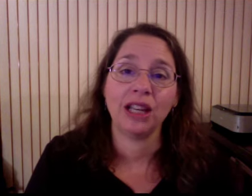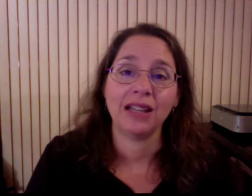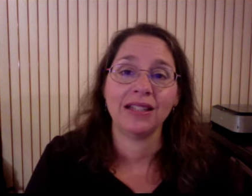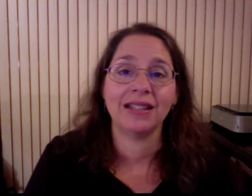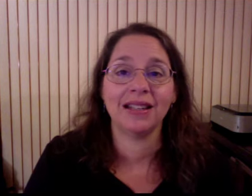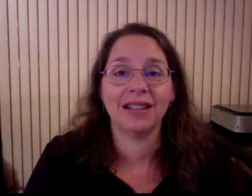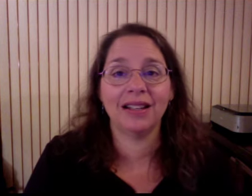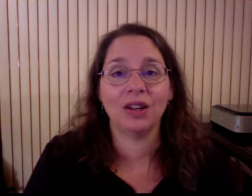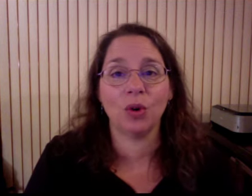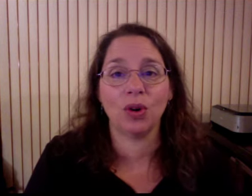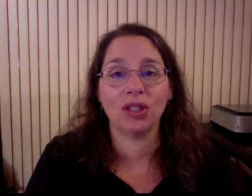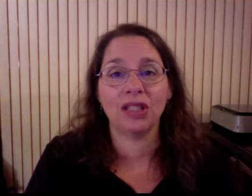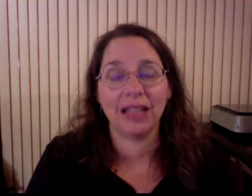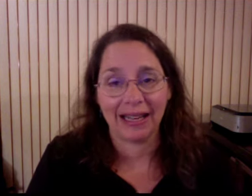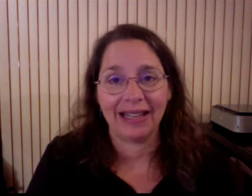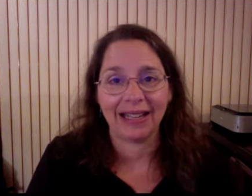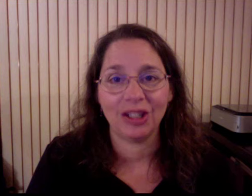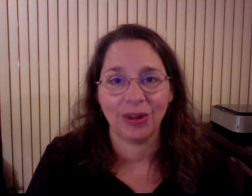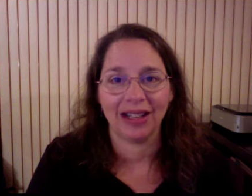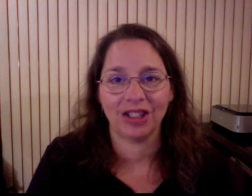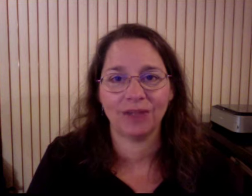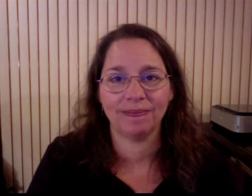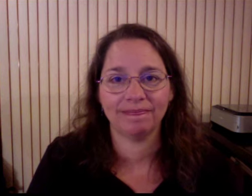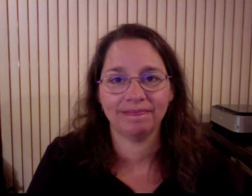Portuguese course into English.